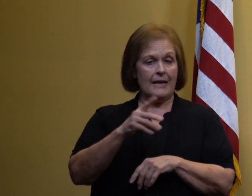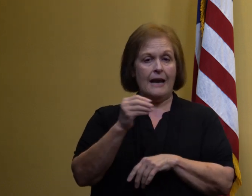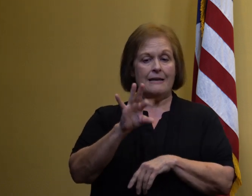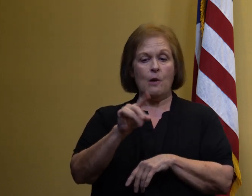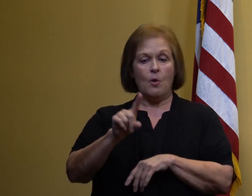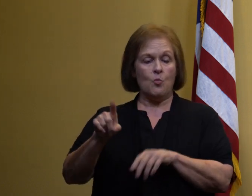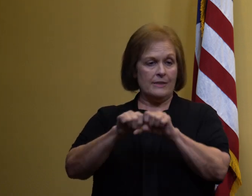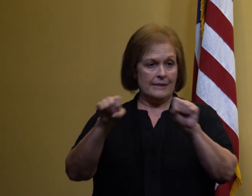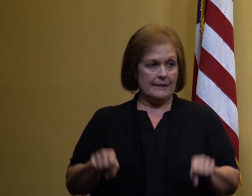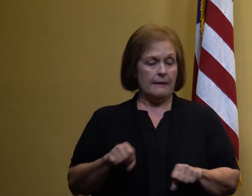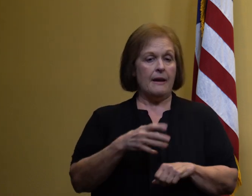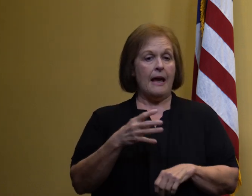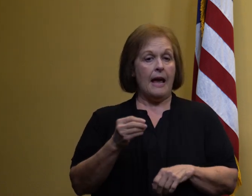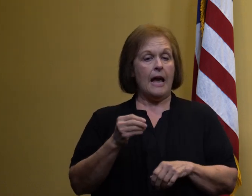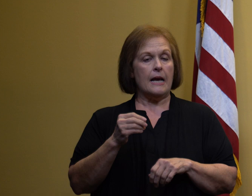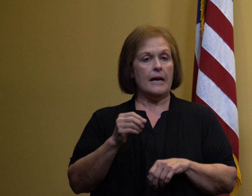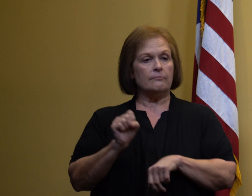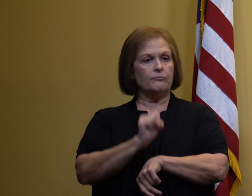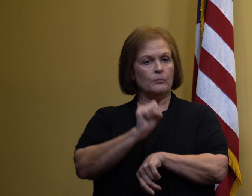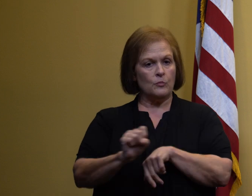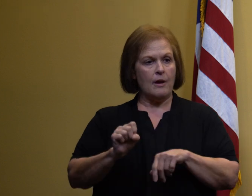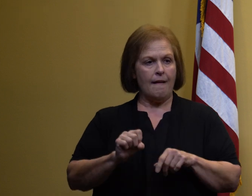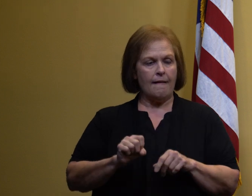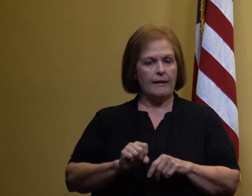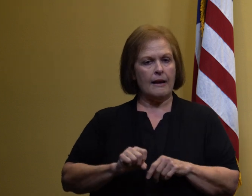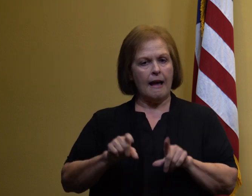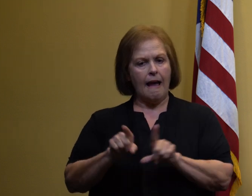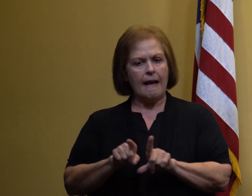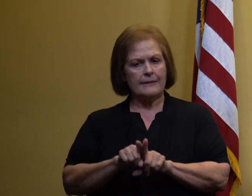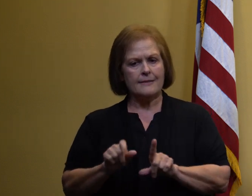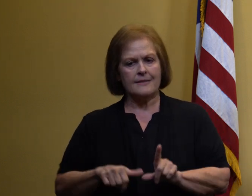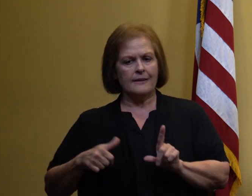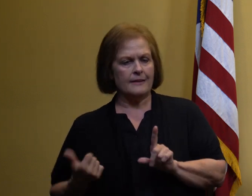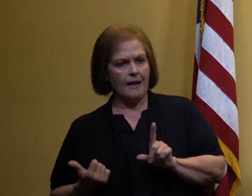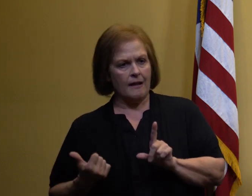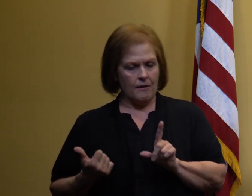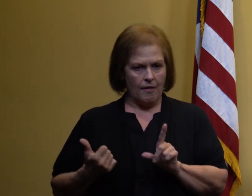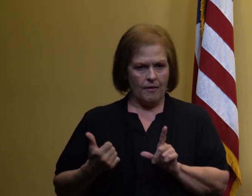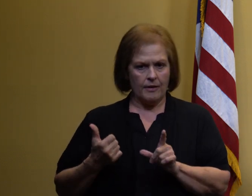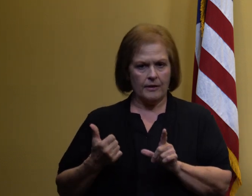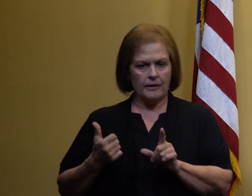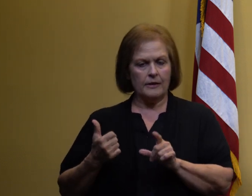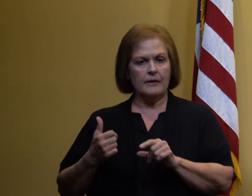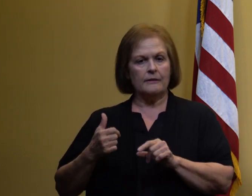911 system, and operate as the fourth arm of our city's first responder system.